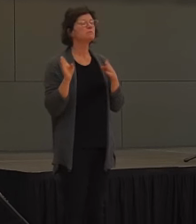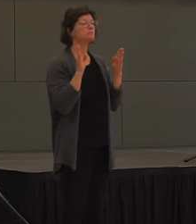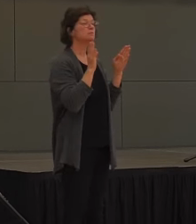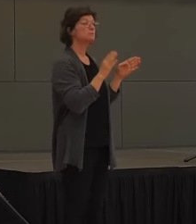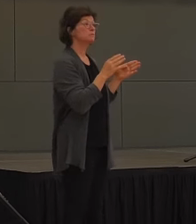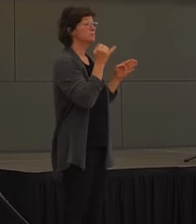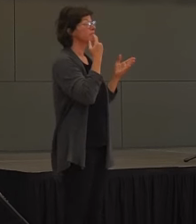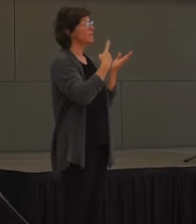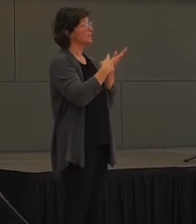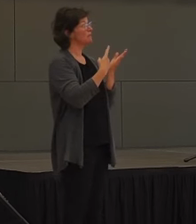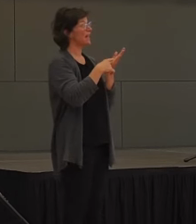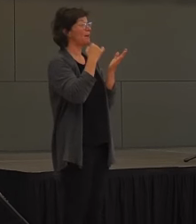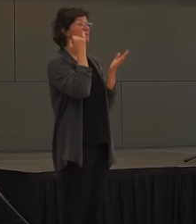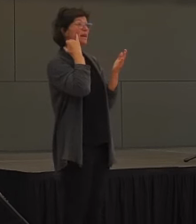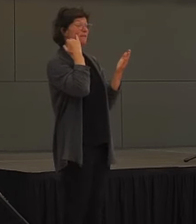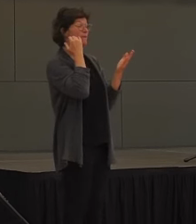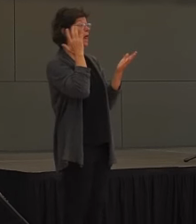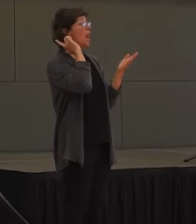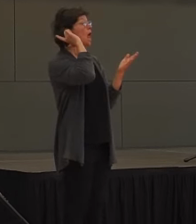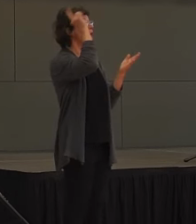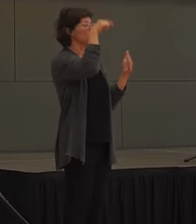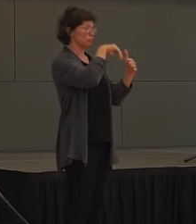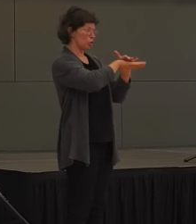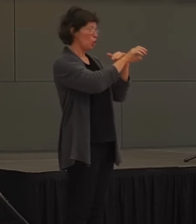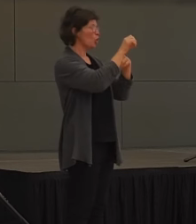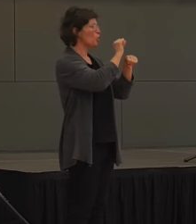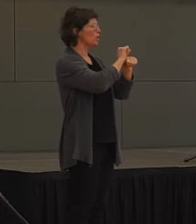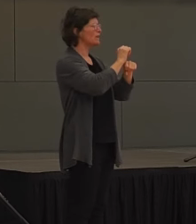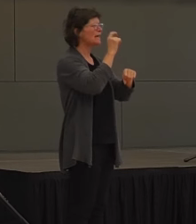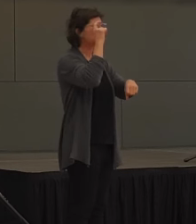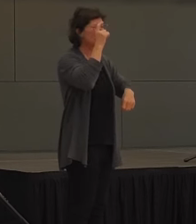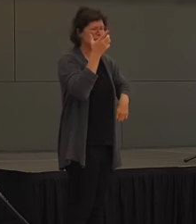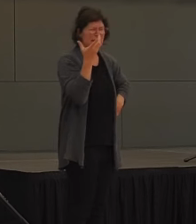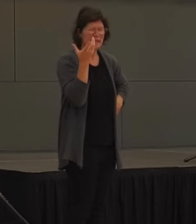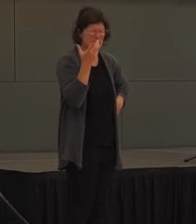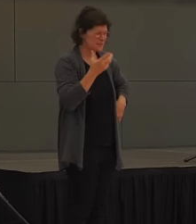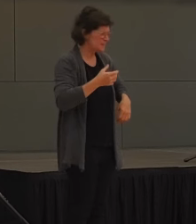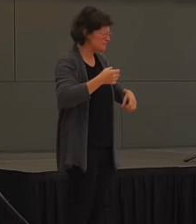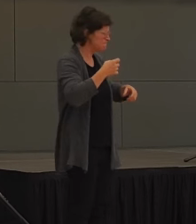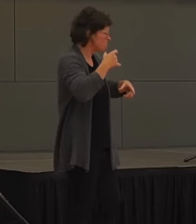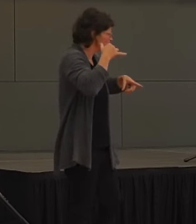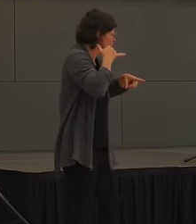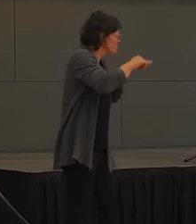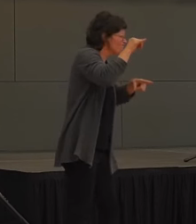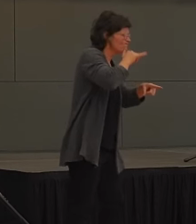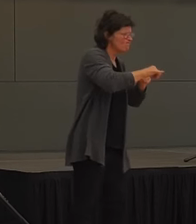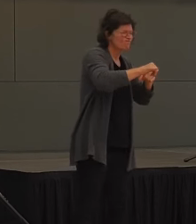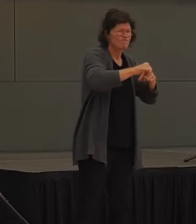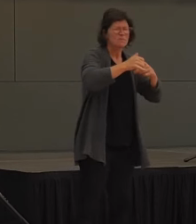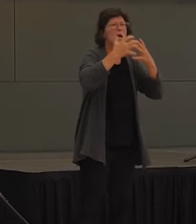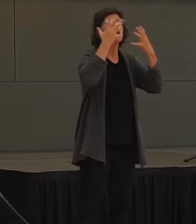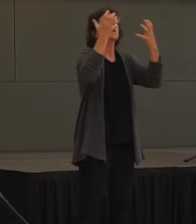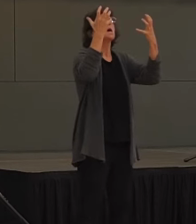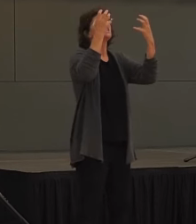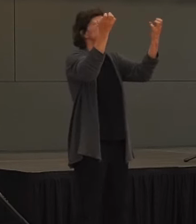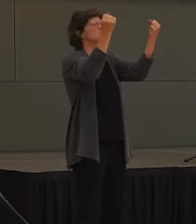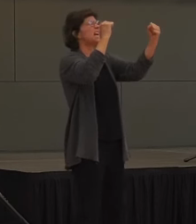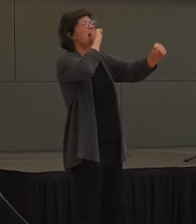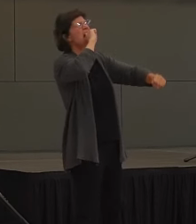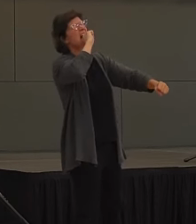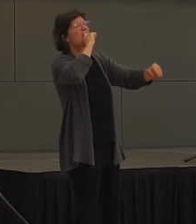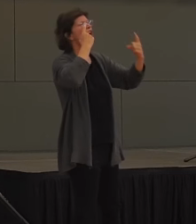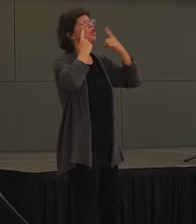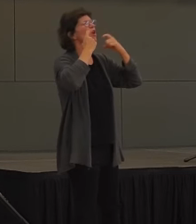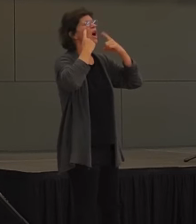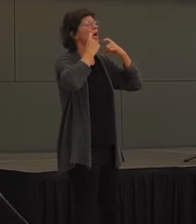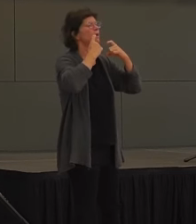work someday and I can't find my glasses and I start swearing or I start crying, then it's not